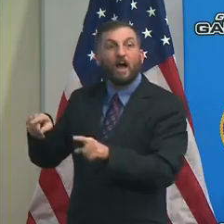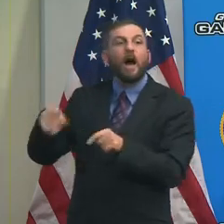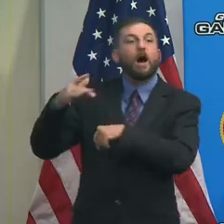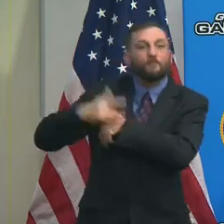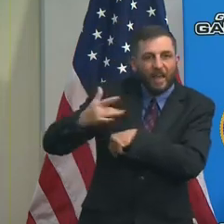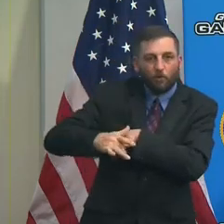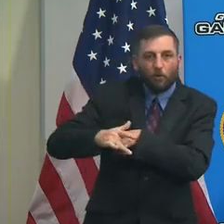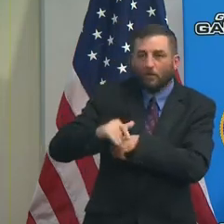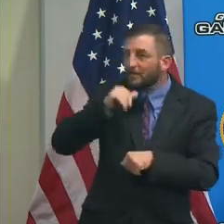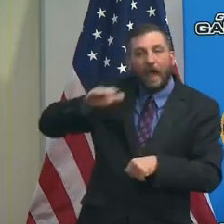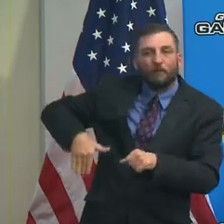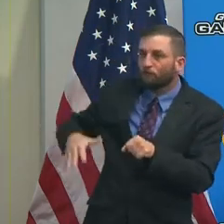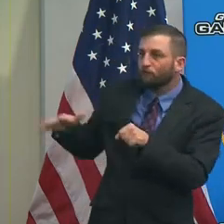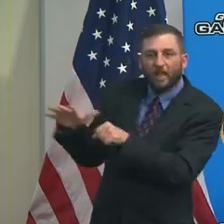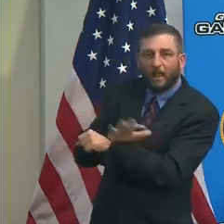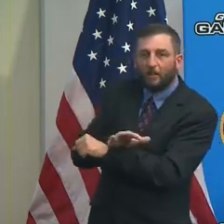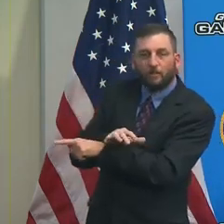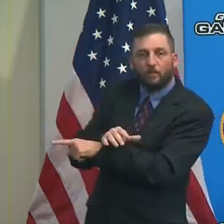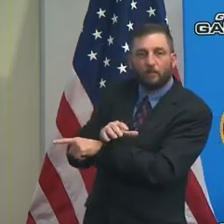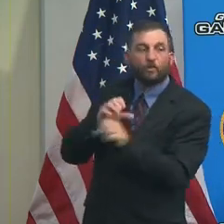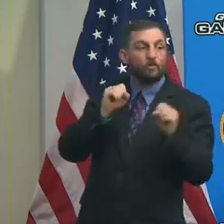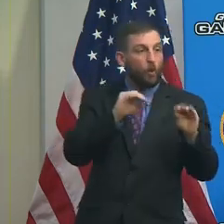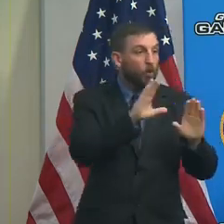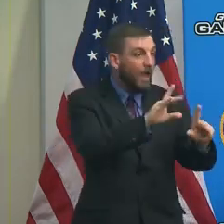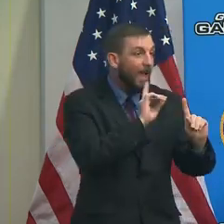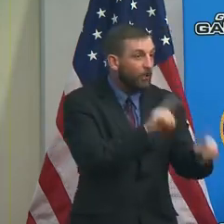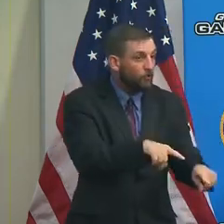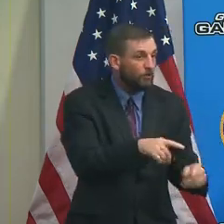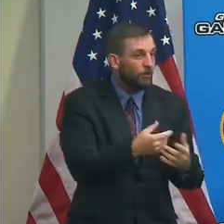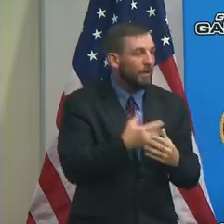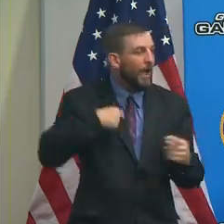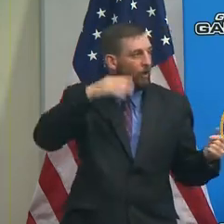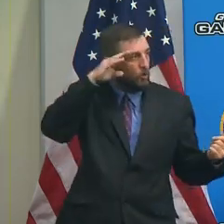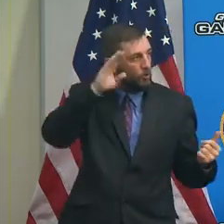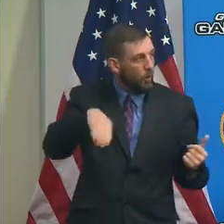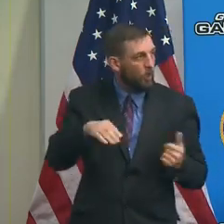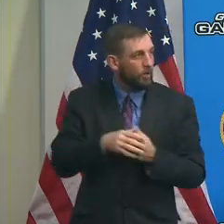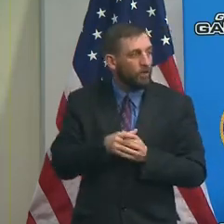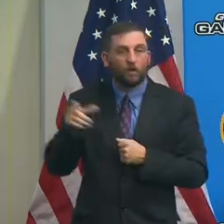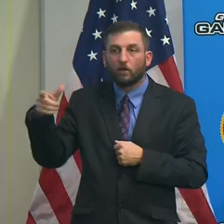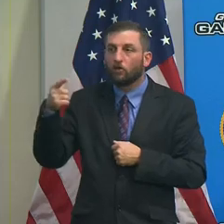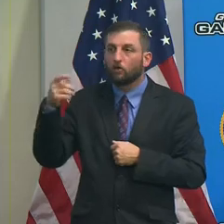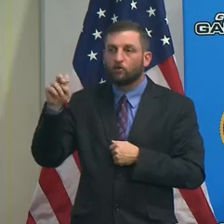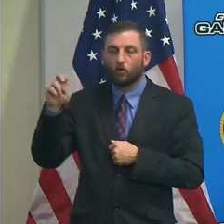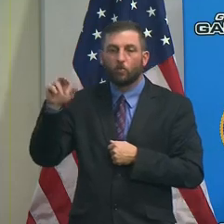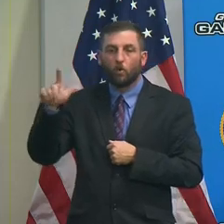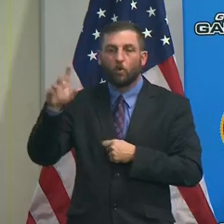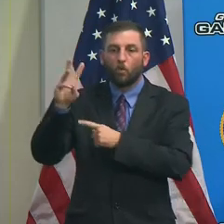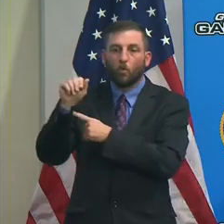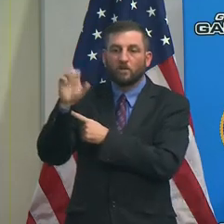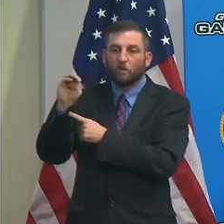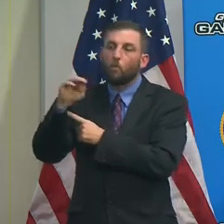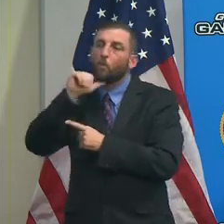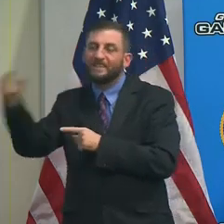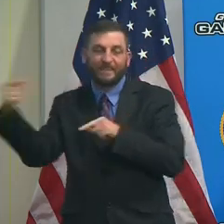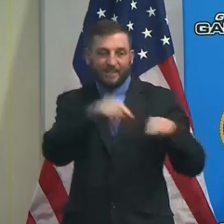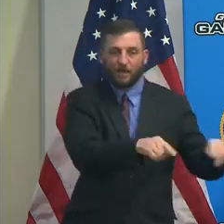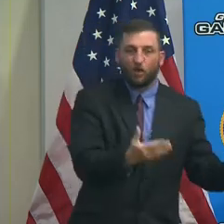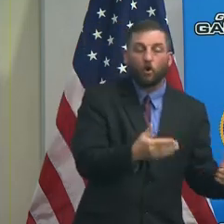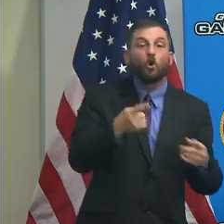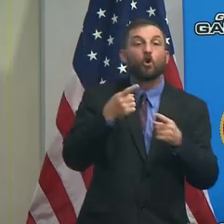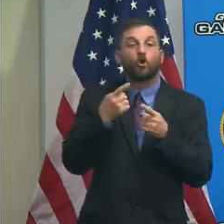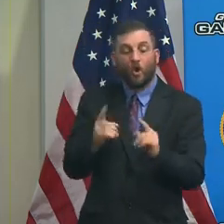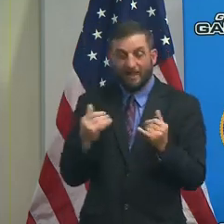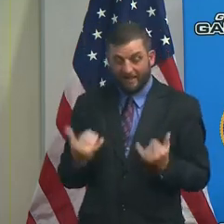correct. Correct. So to answer the question, because I know that General Wascom wasn't here at the podium, is that under the